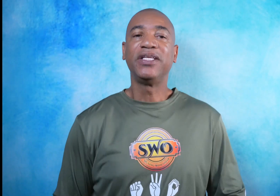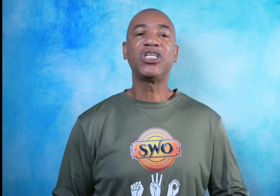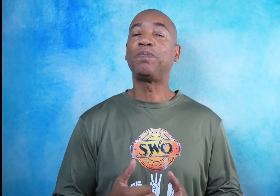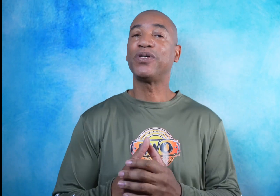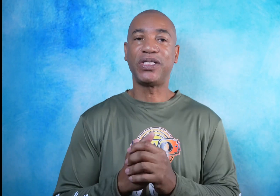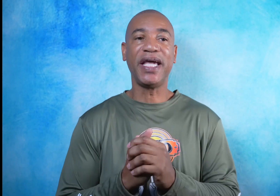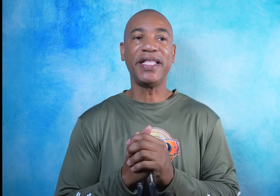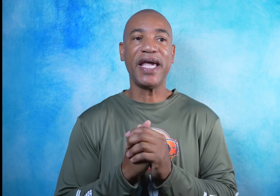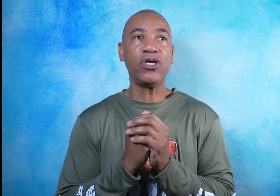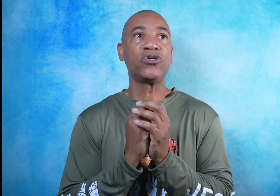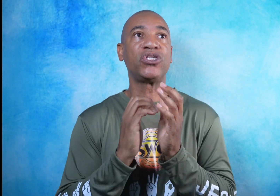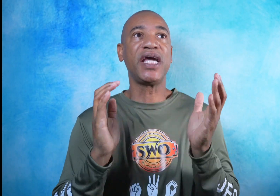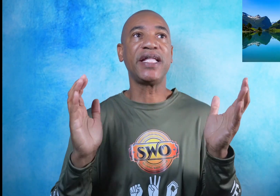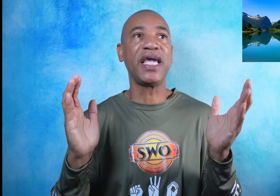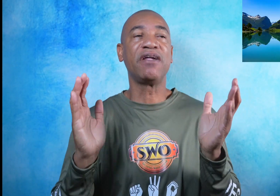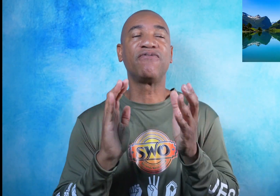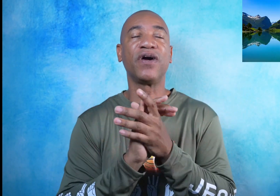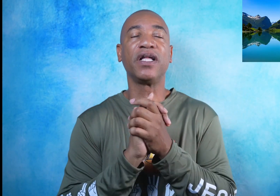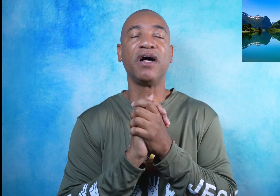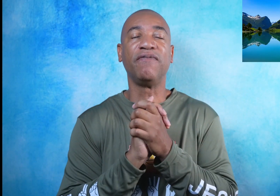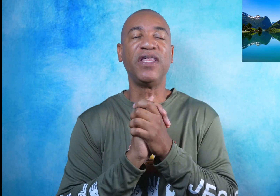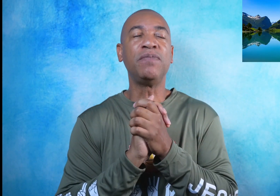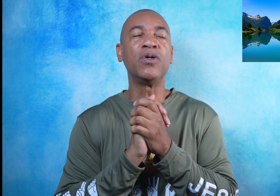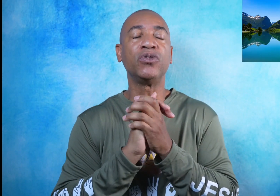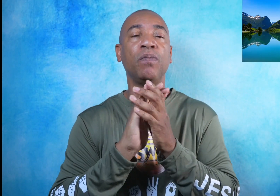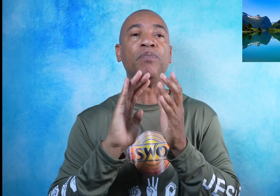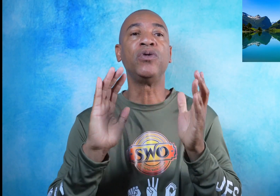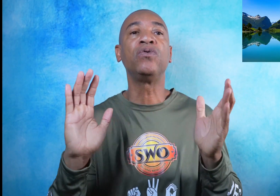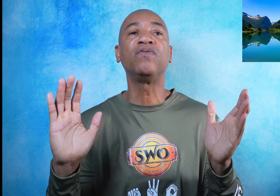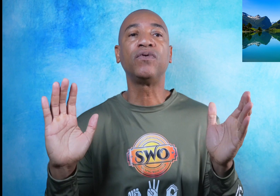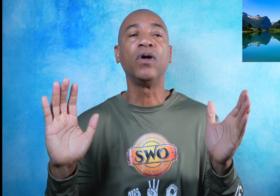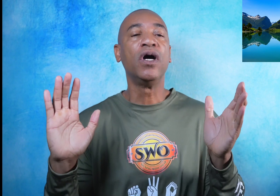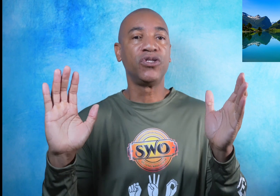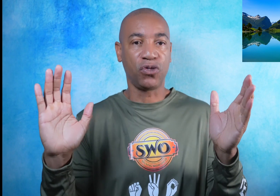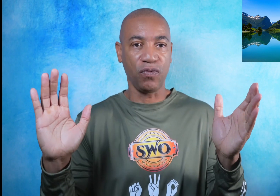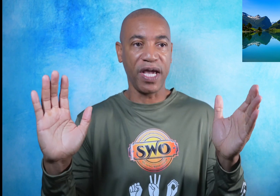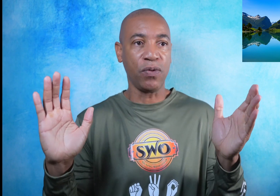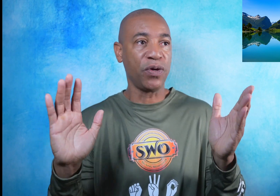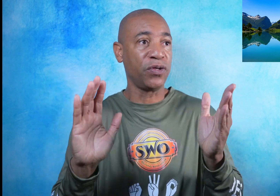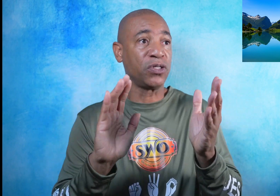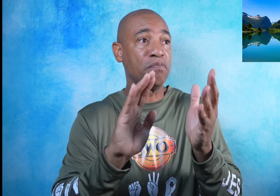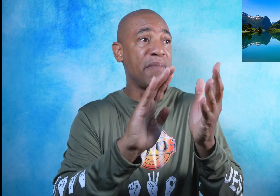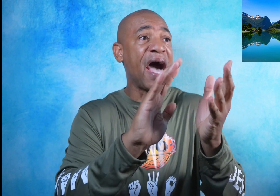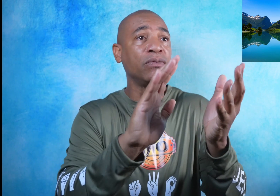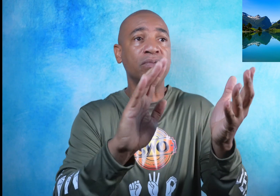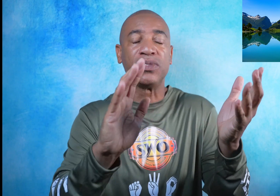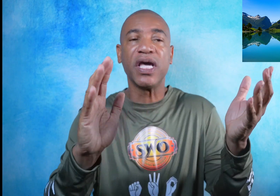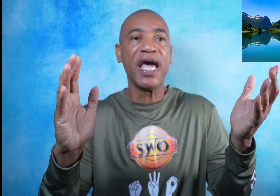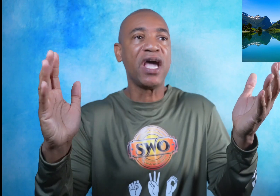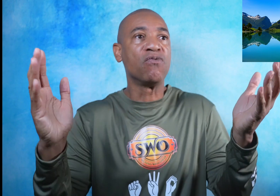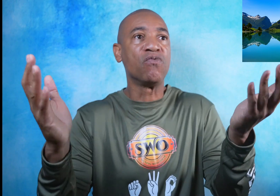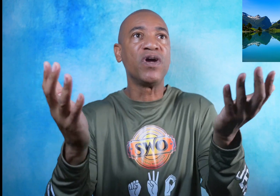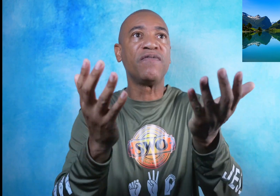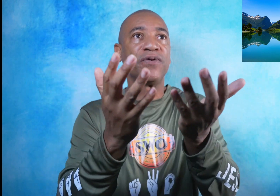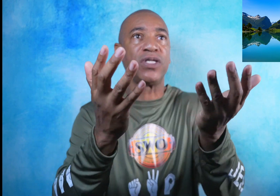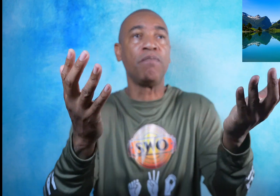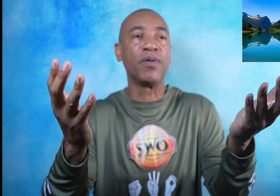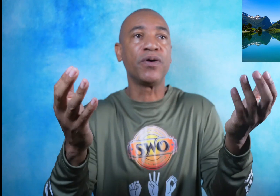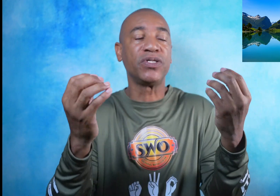Just pretend that you're standing in front of the most beautiful terrain where there's mountains and rivers and birds, and